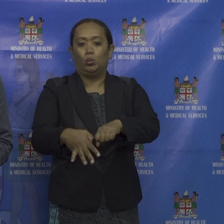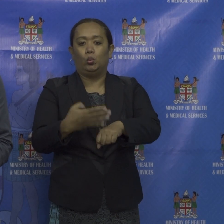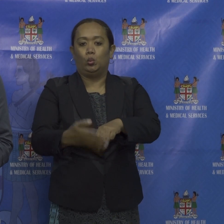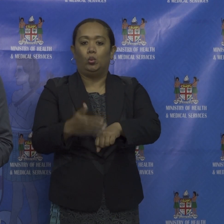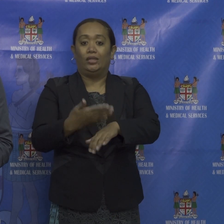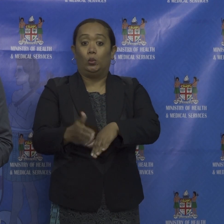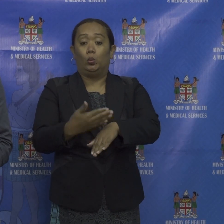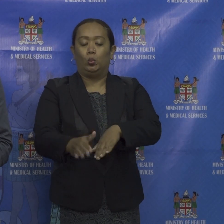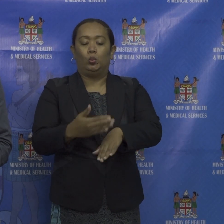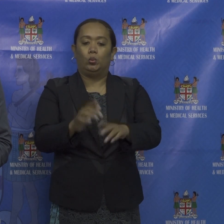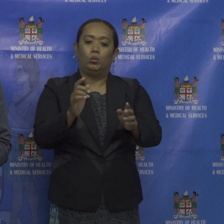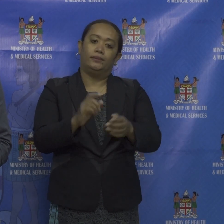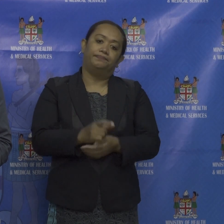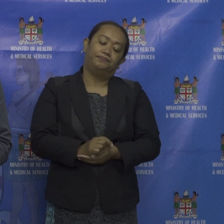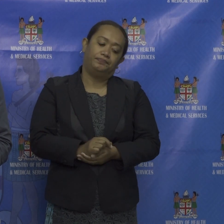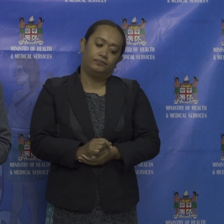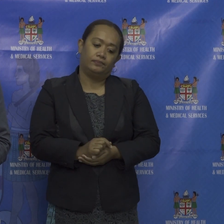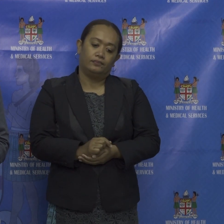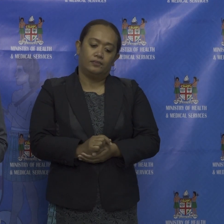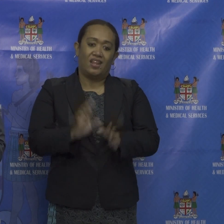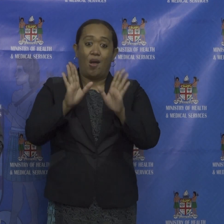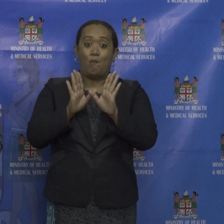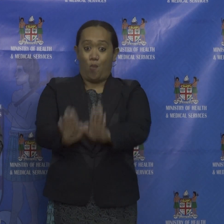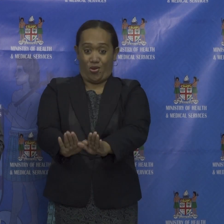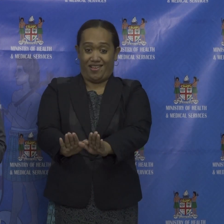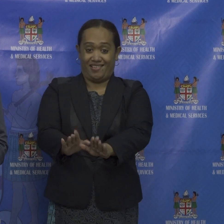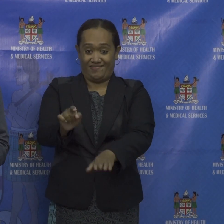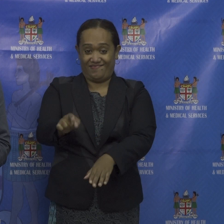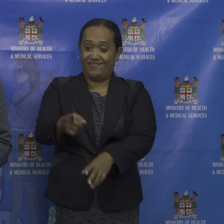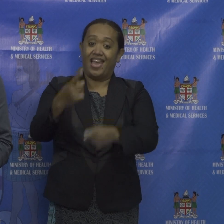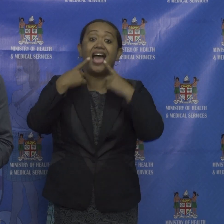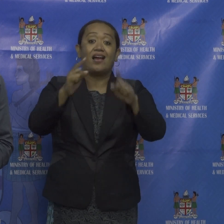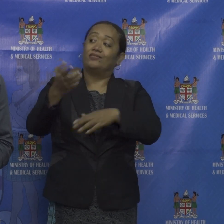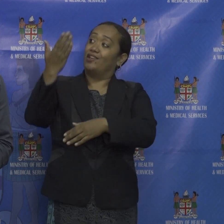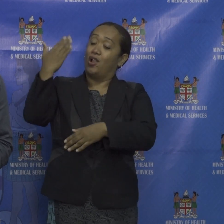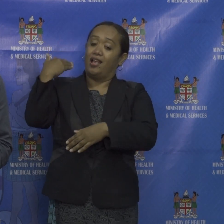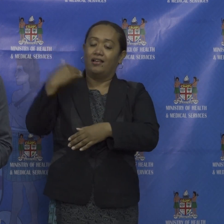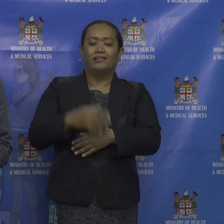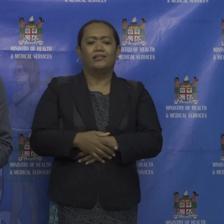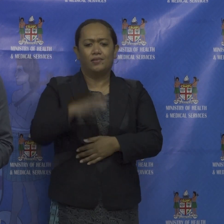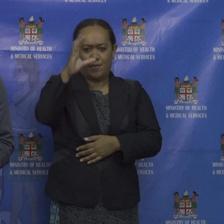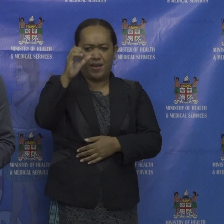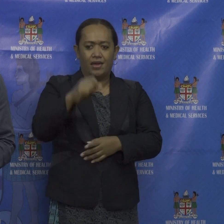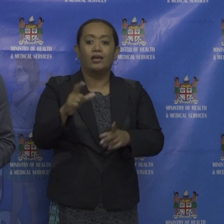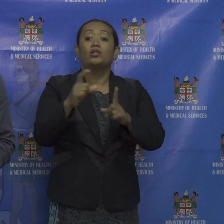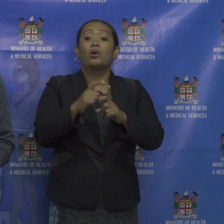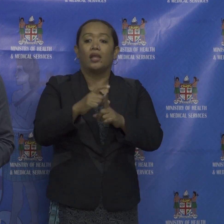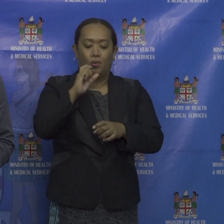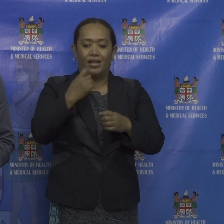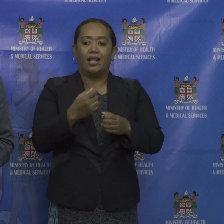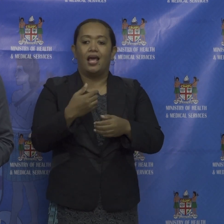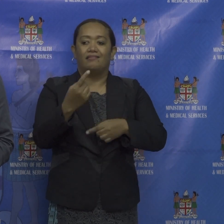The first is another border quarantine case who traveled with a border quarantine case announced earlier. Dr. Sahukan will share the details of that case